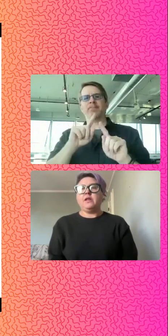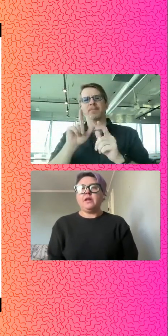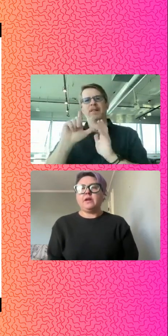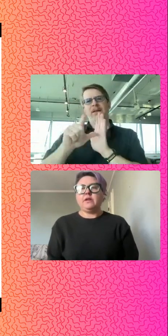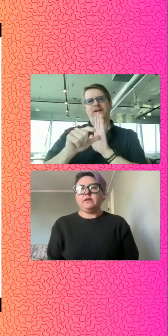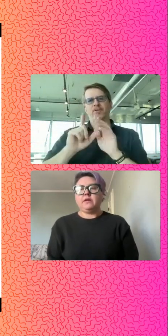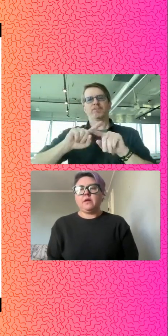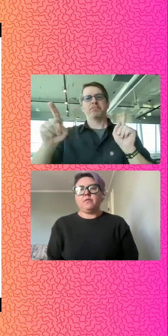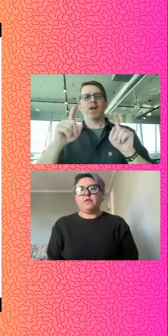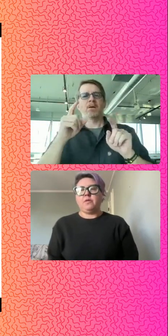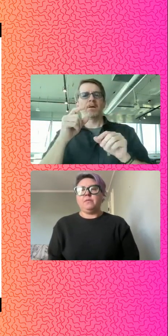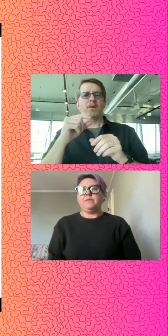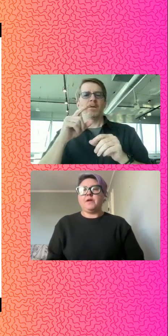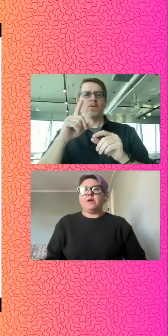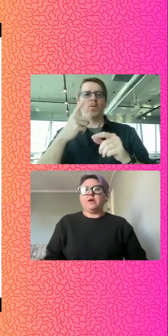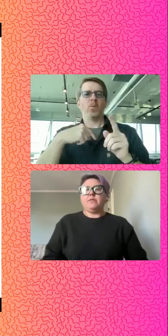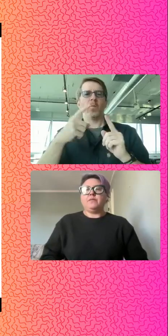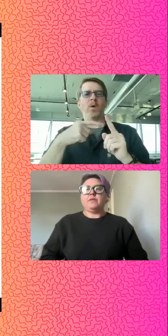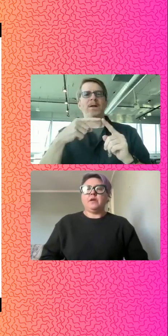So that needed to